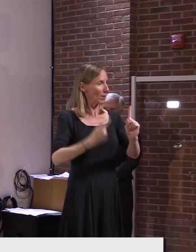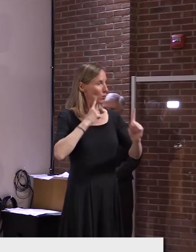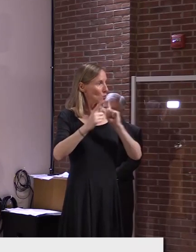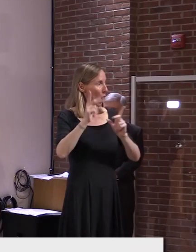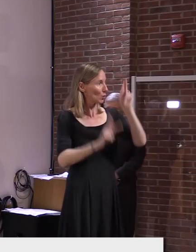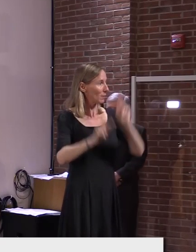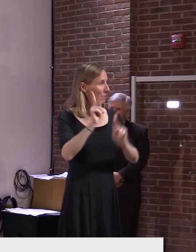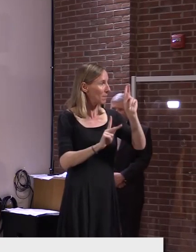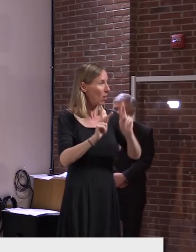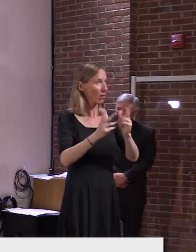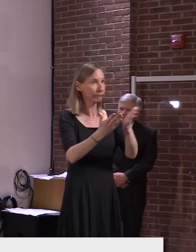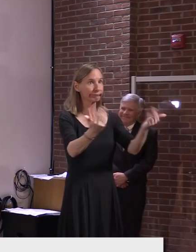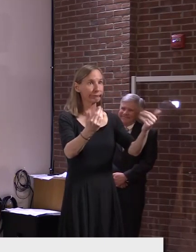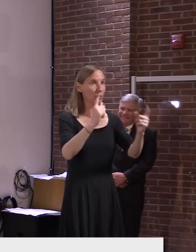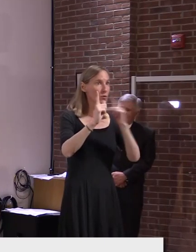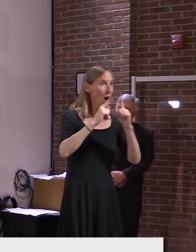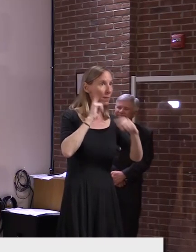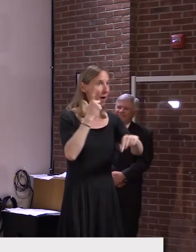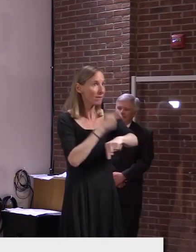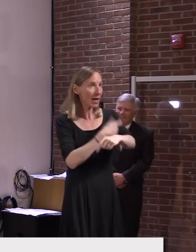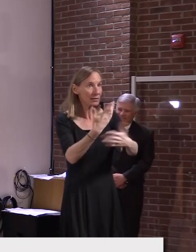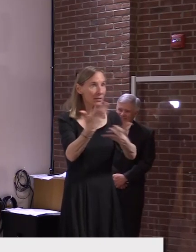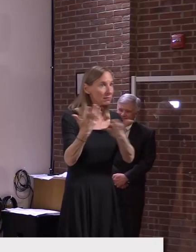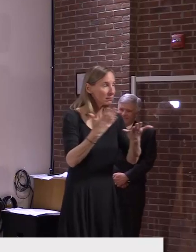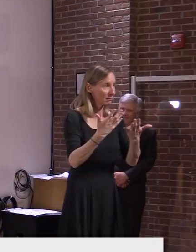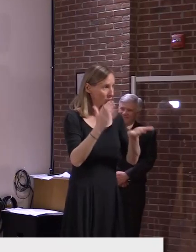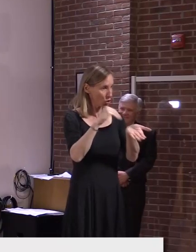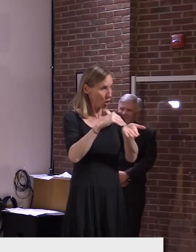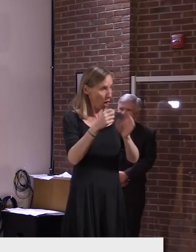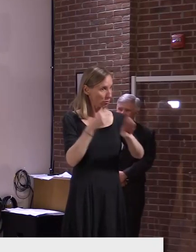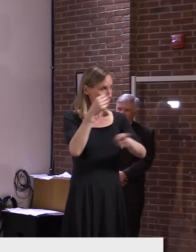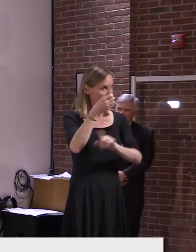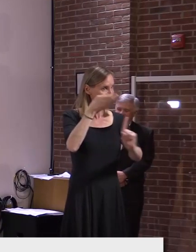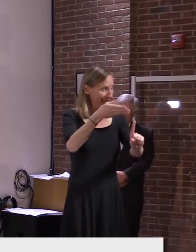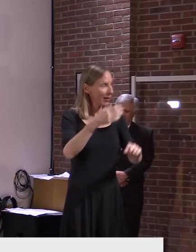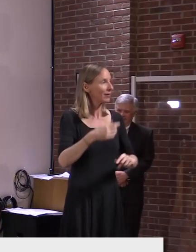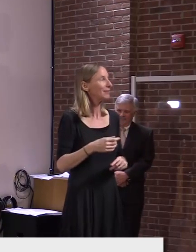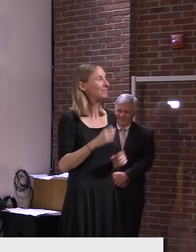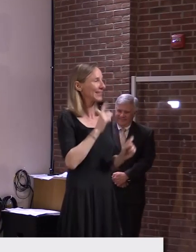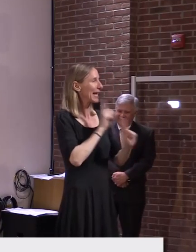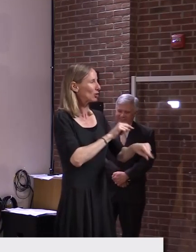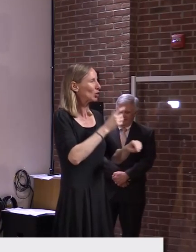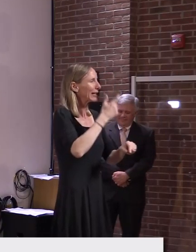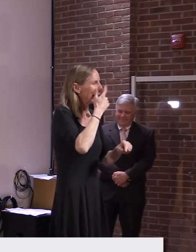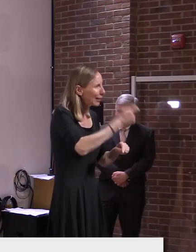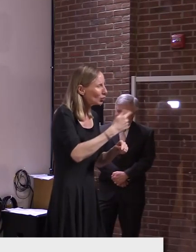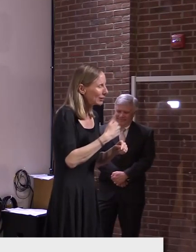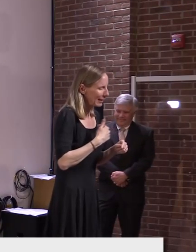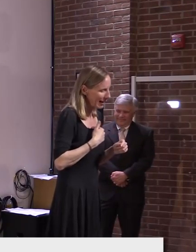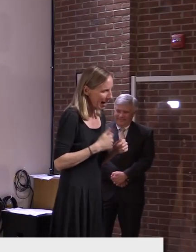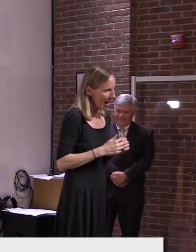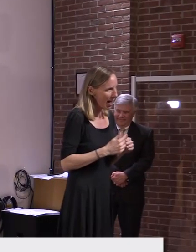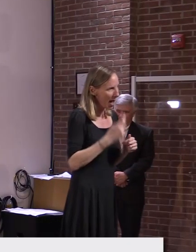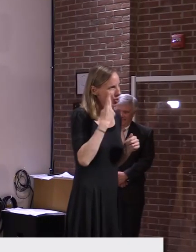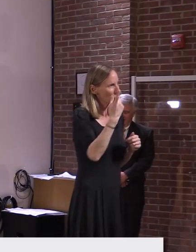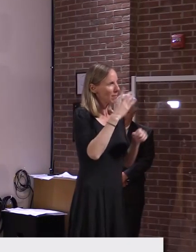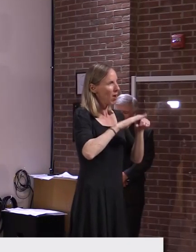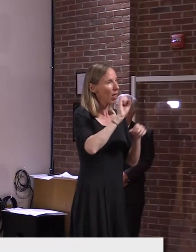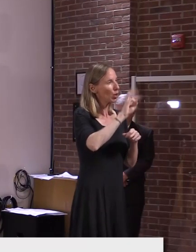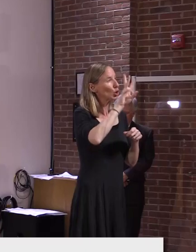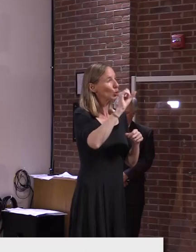about getting a vaccine? Yeah, I saw there was a something on the